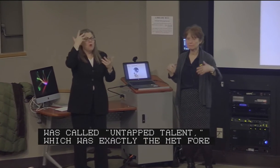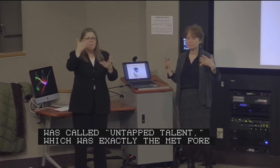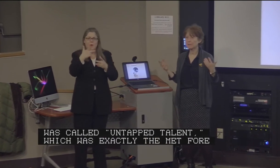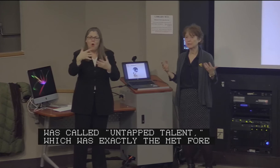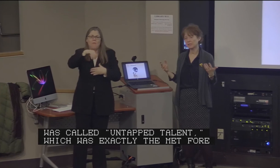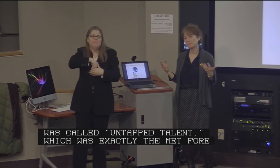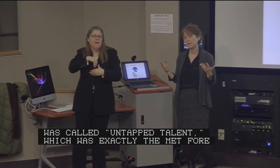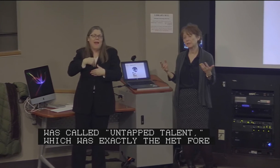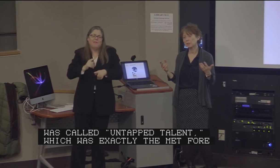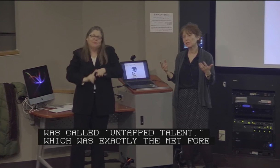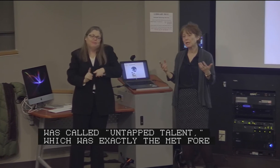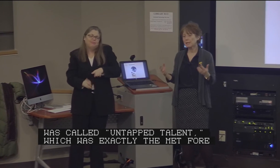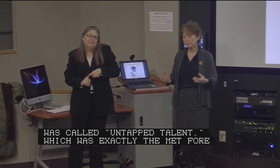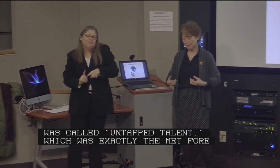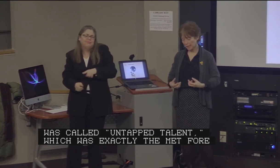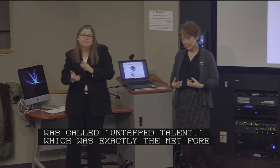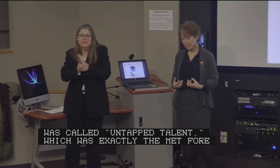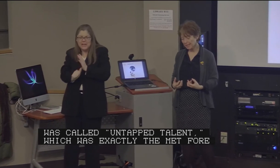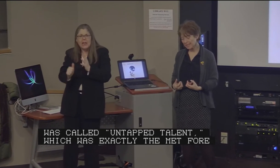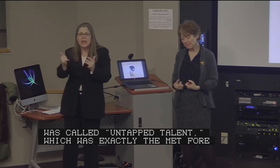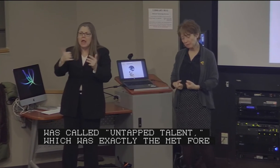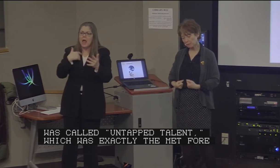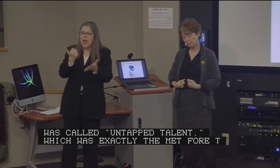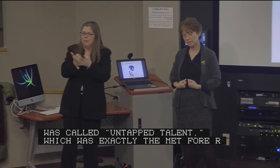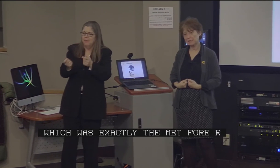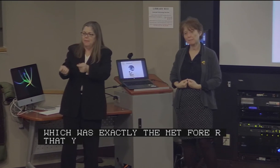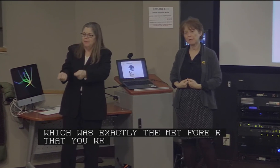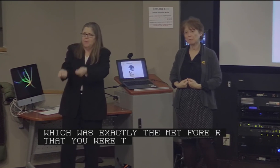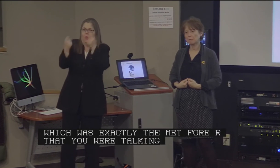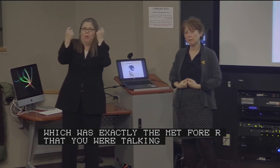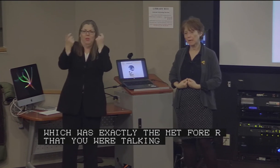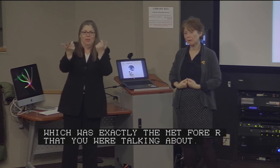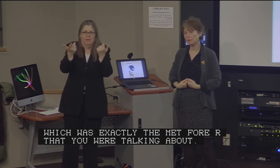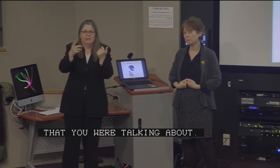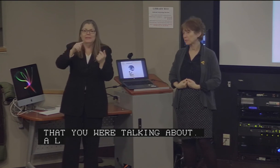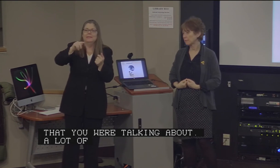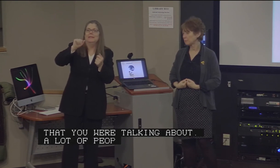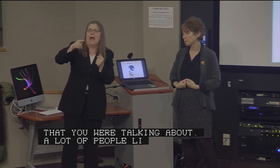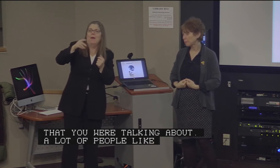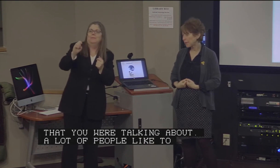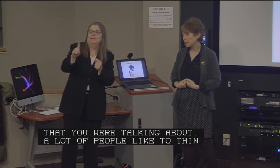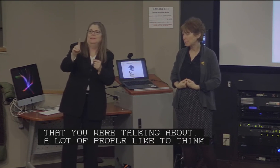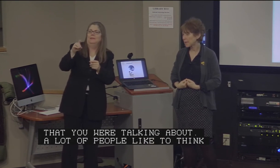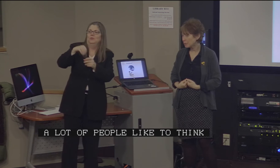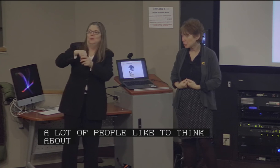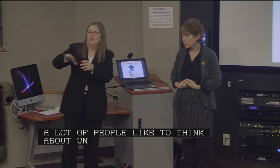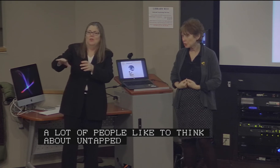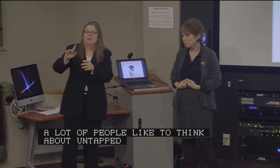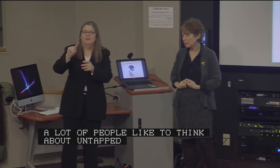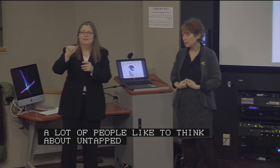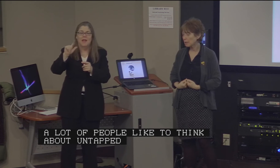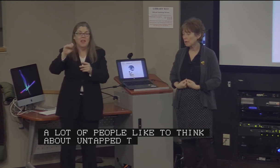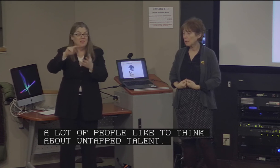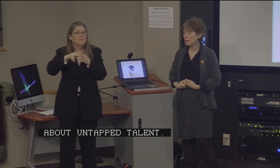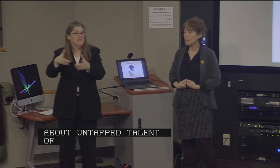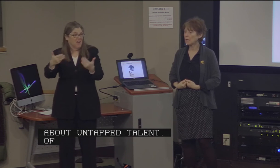know, not just spatial. And in this metaphor, it's somehow there. You just haven't been paying attention to